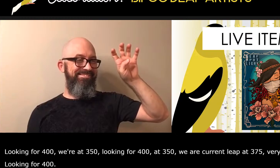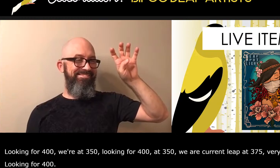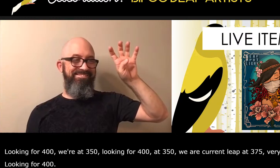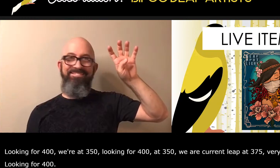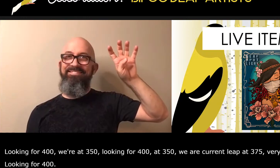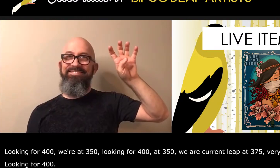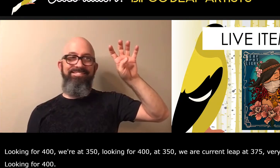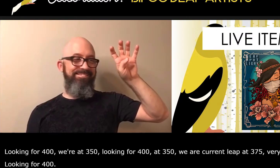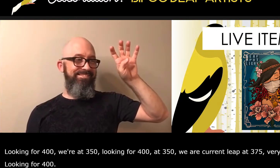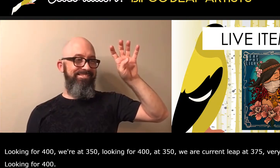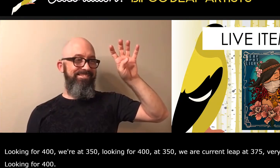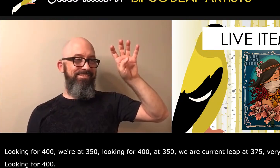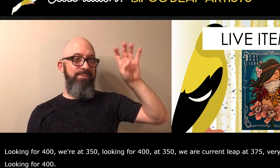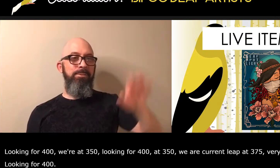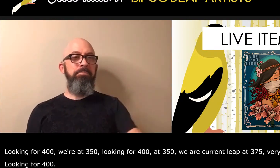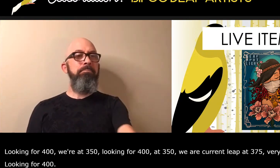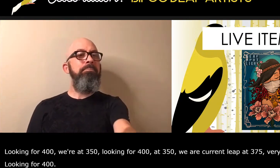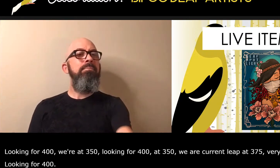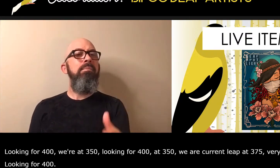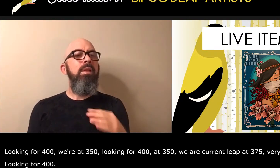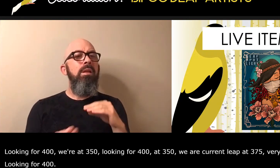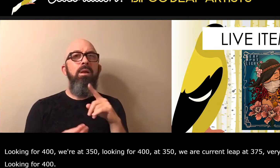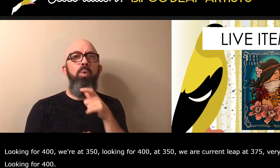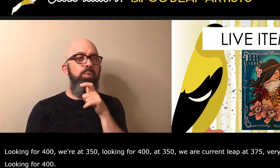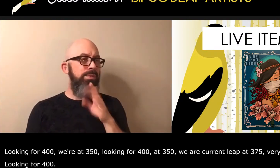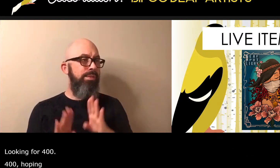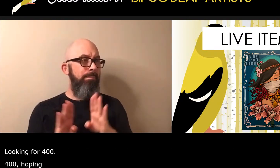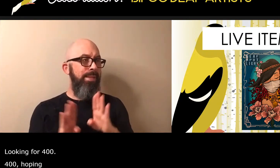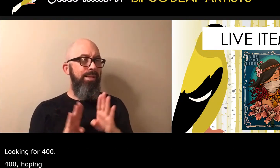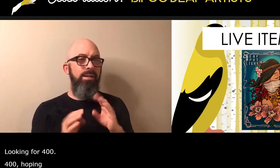$400, hoping for 400.